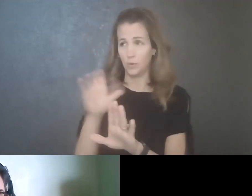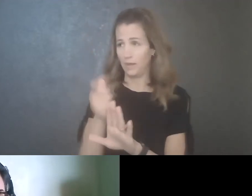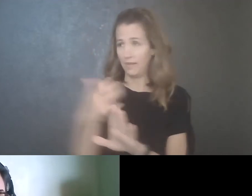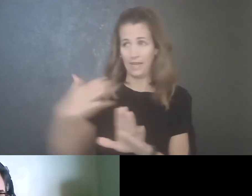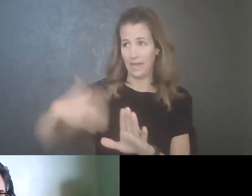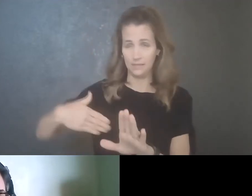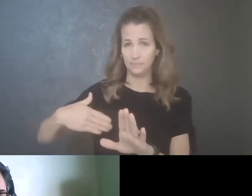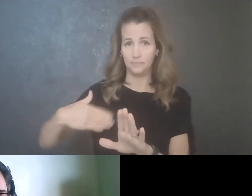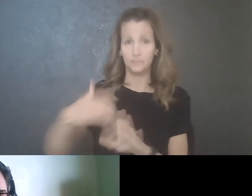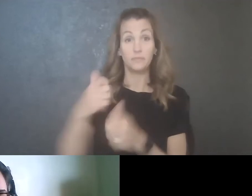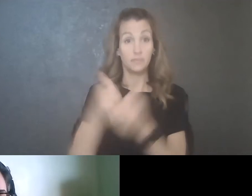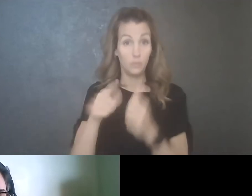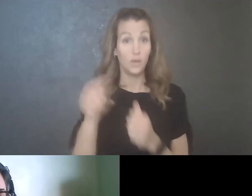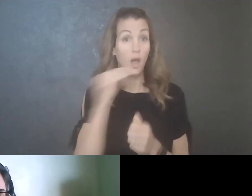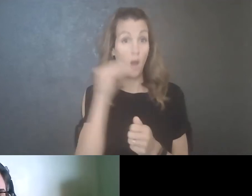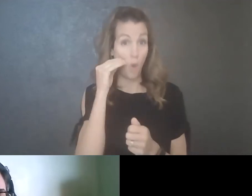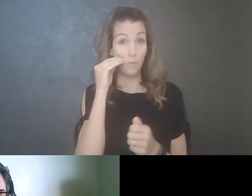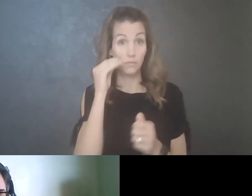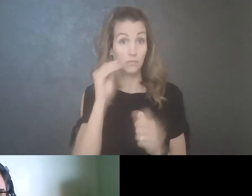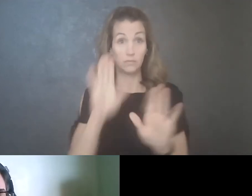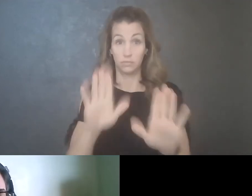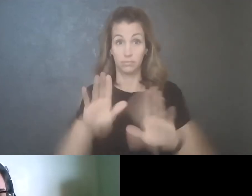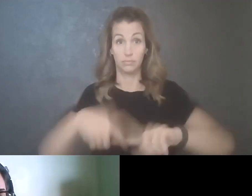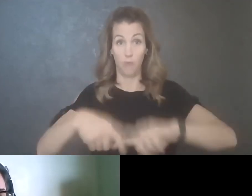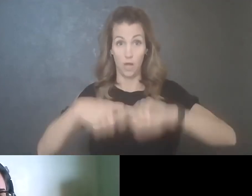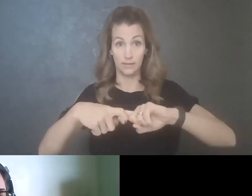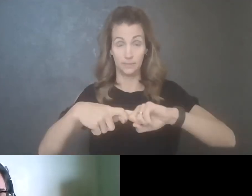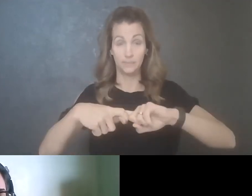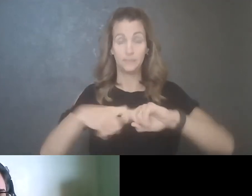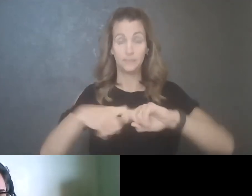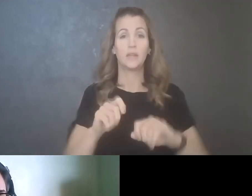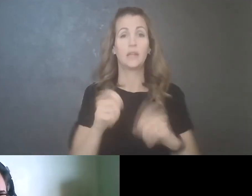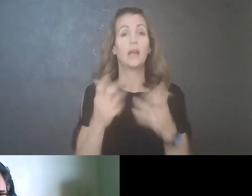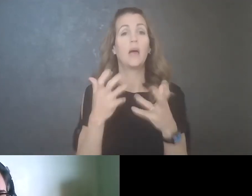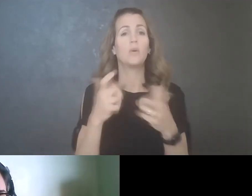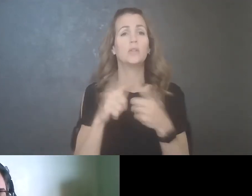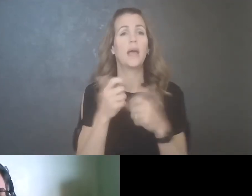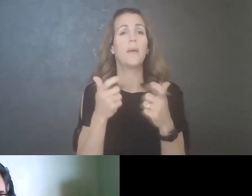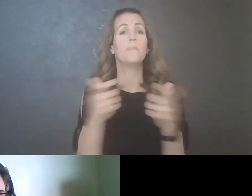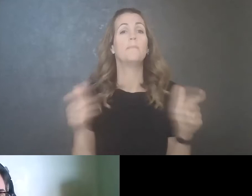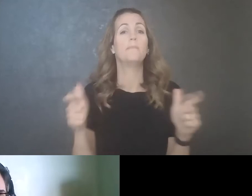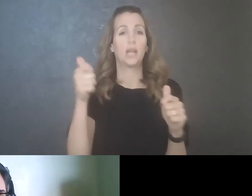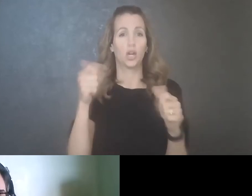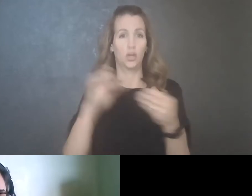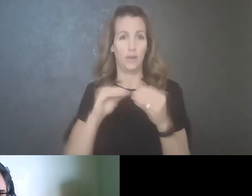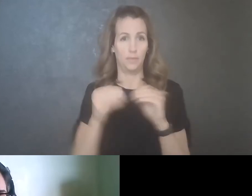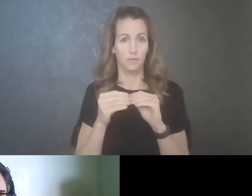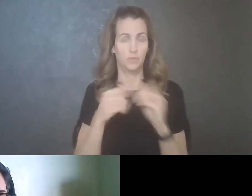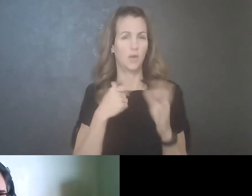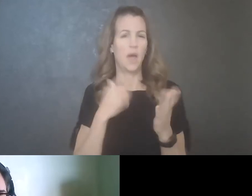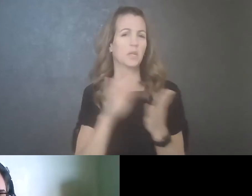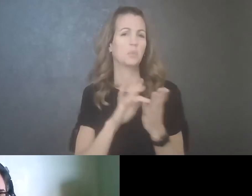everybody at home could have been up to this as well. Don't do anything yet, Cecilia. I want to get a bigger number here. So I'm going to put in a random